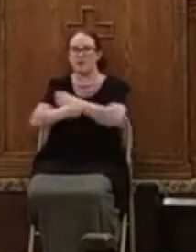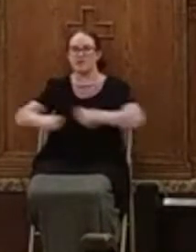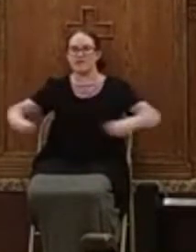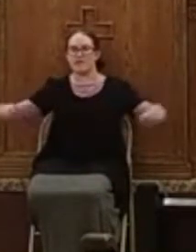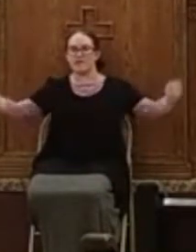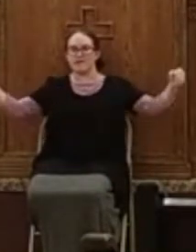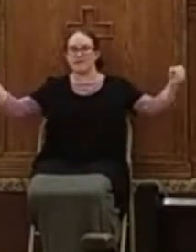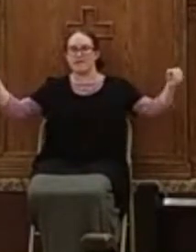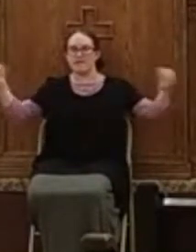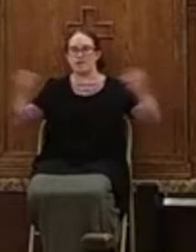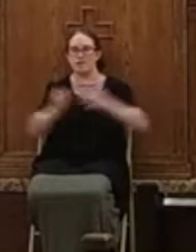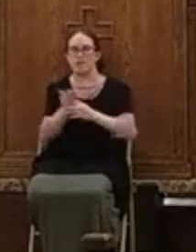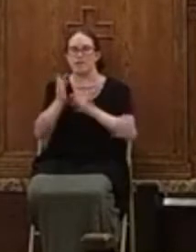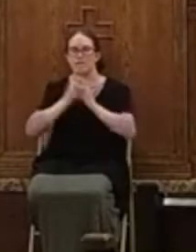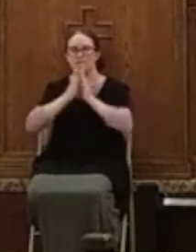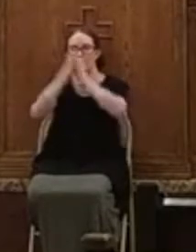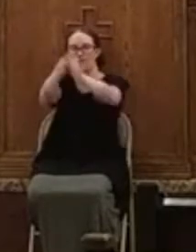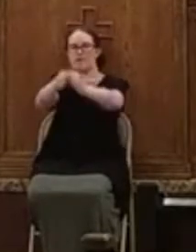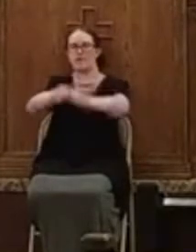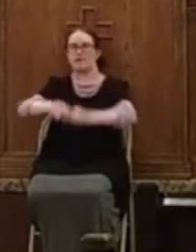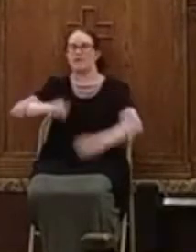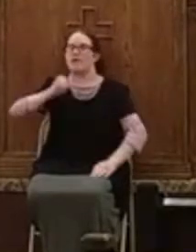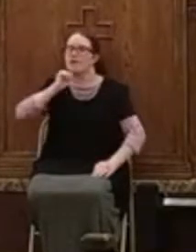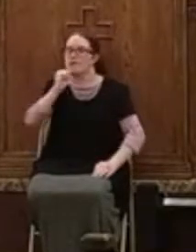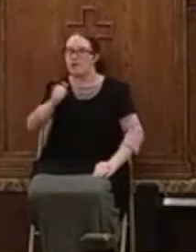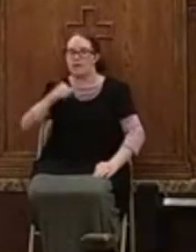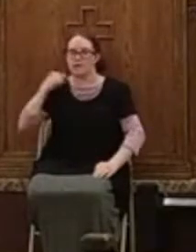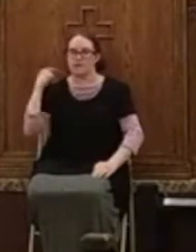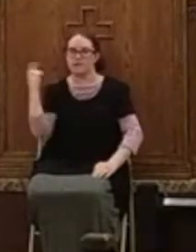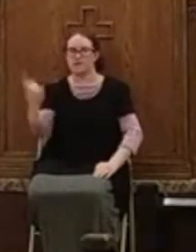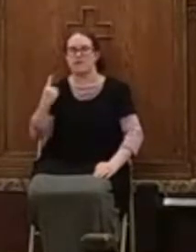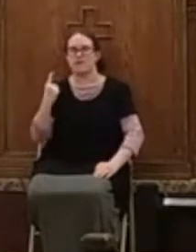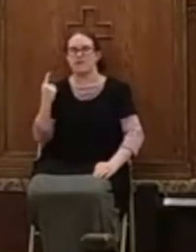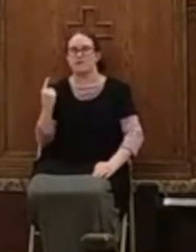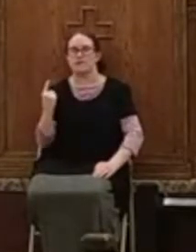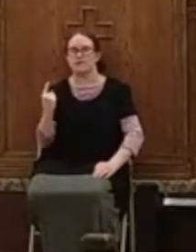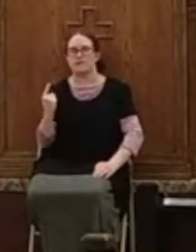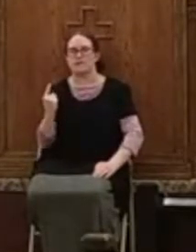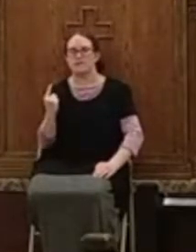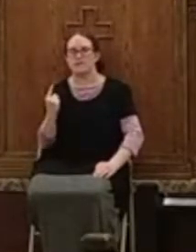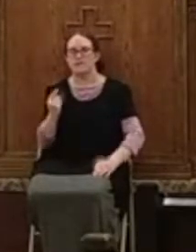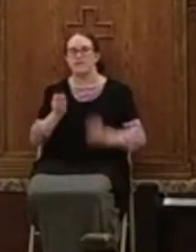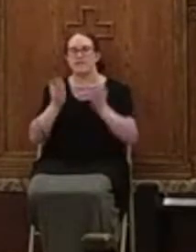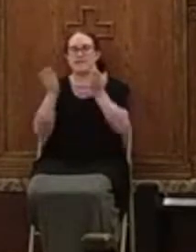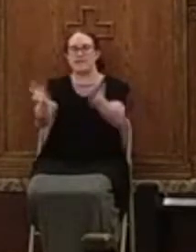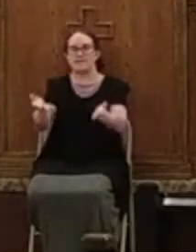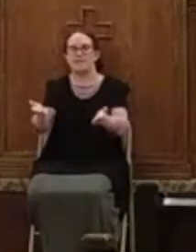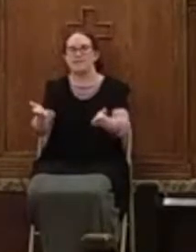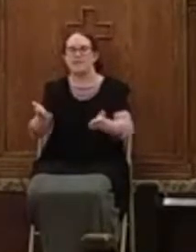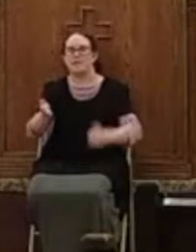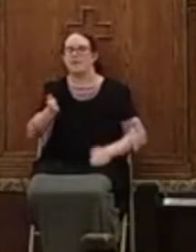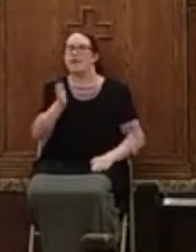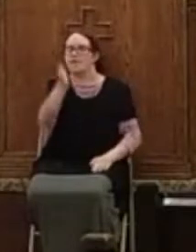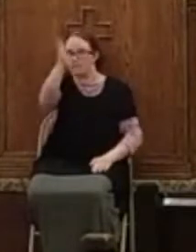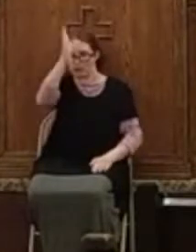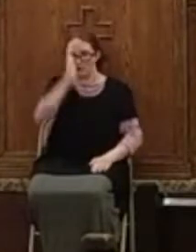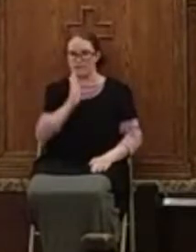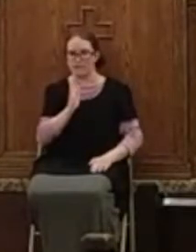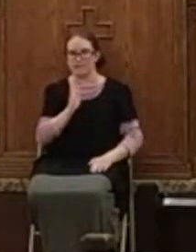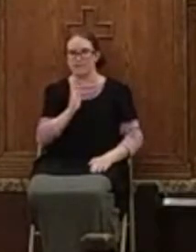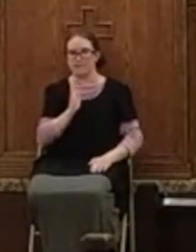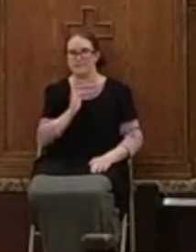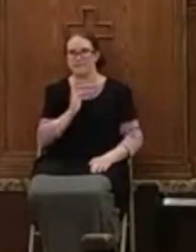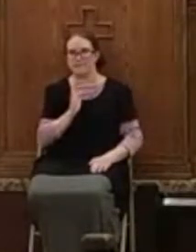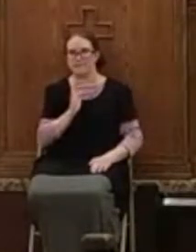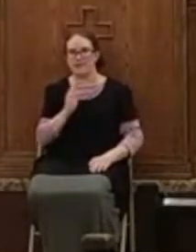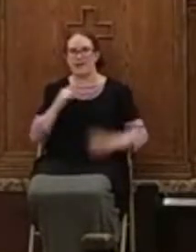saved, right, through faith, and that not of yourself. Right. It is the gift of God. That's exactly right.